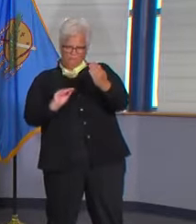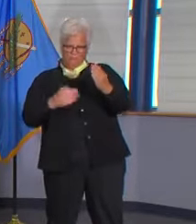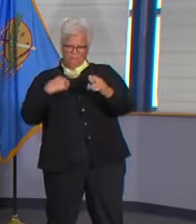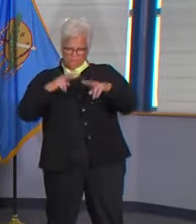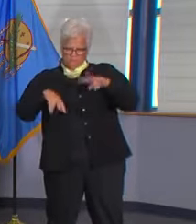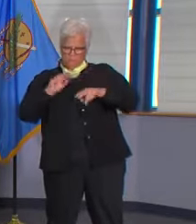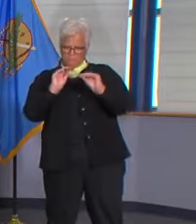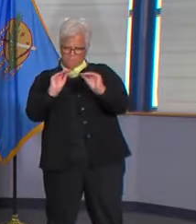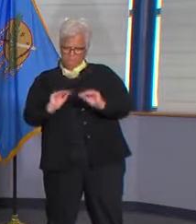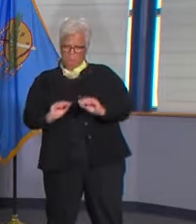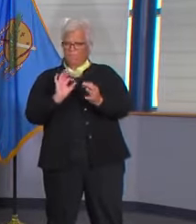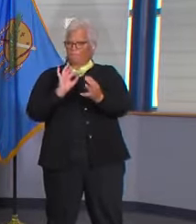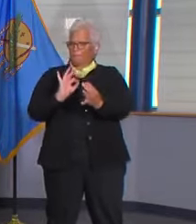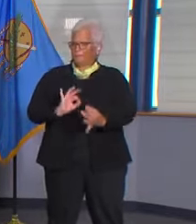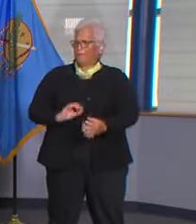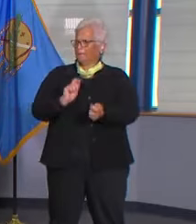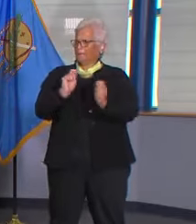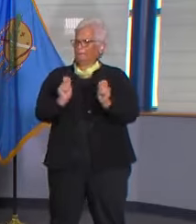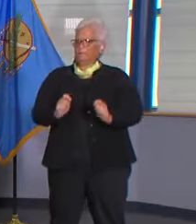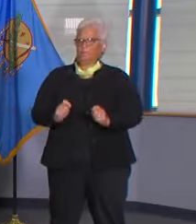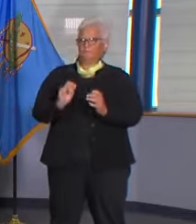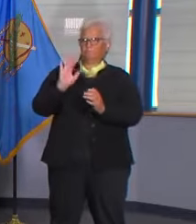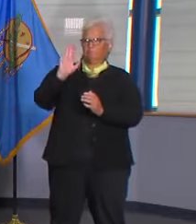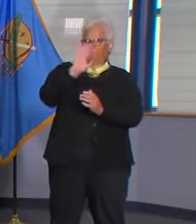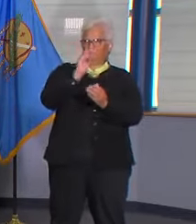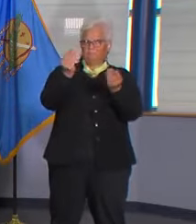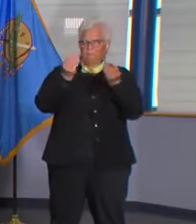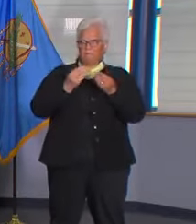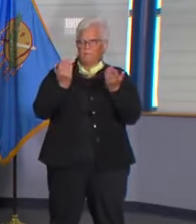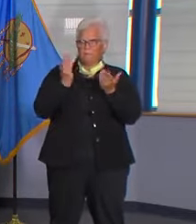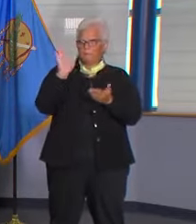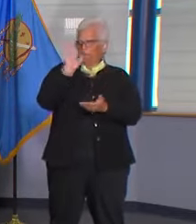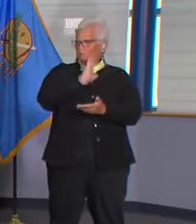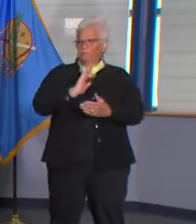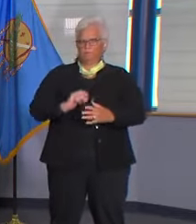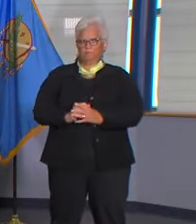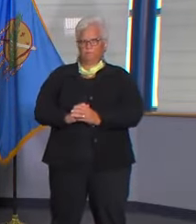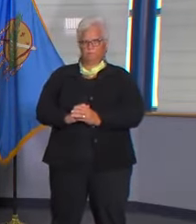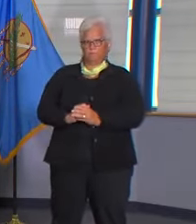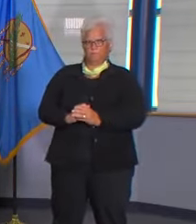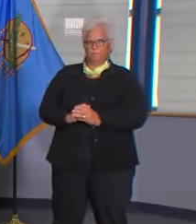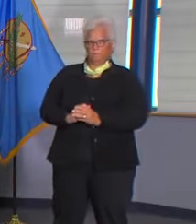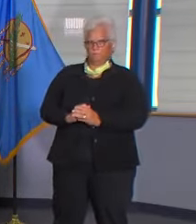hopefully make recommendations that's specific to that that facility that aren't general.